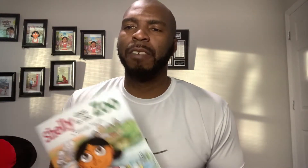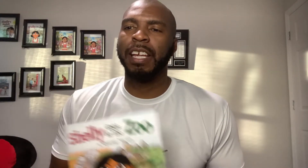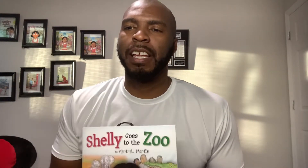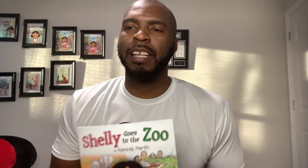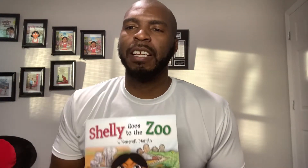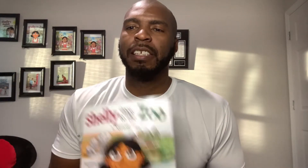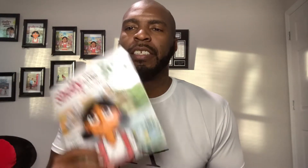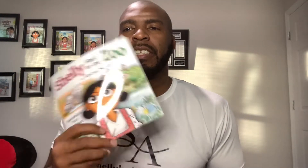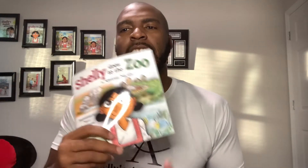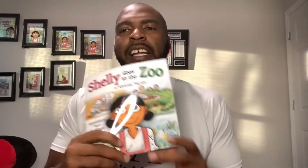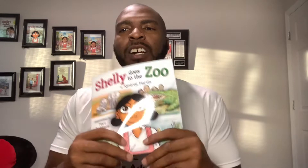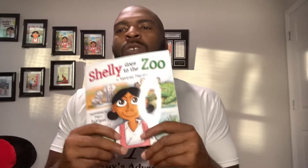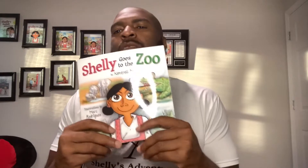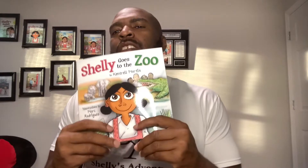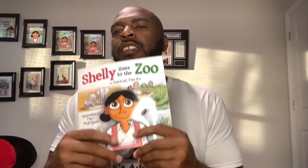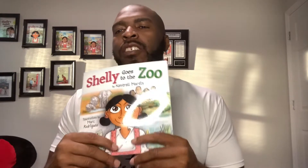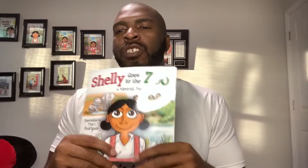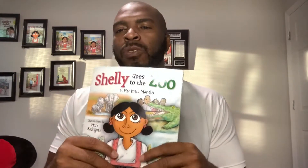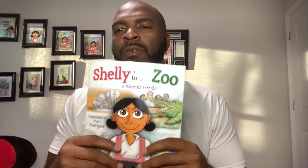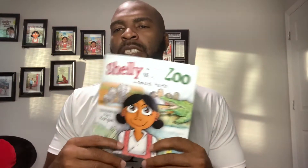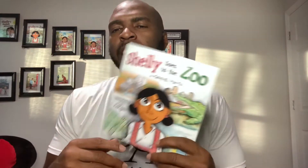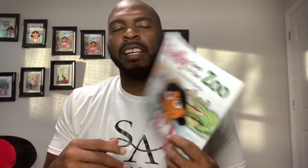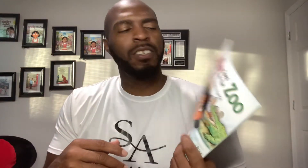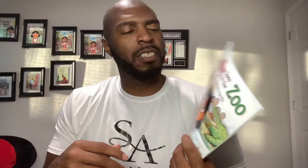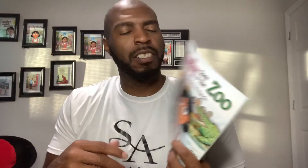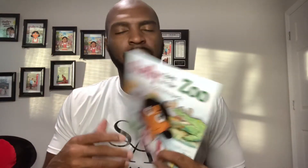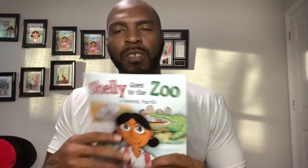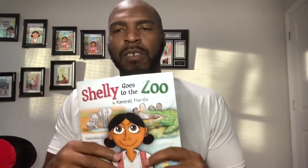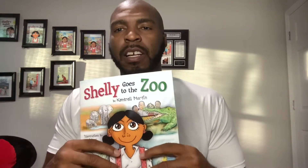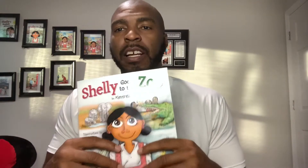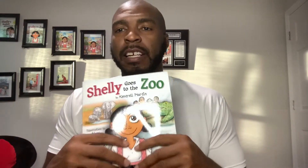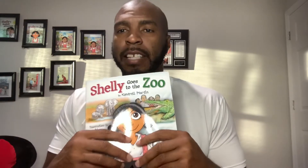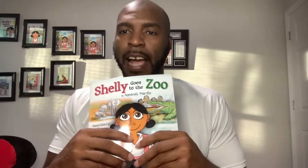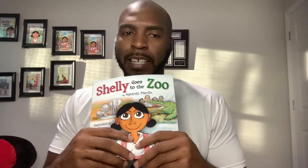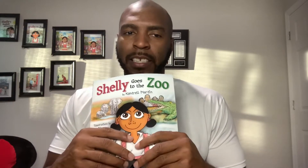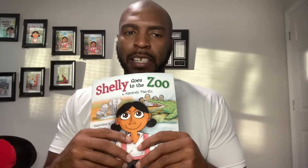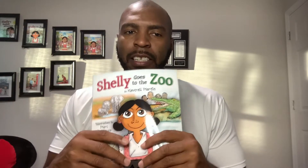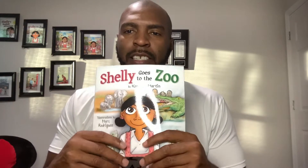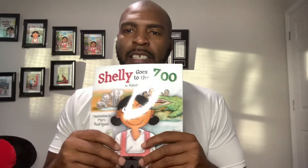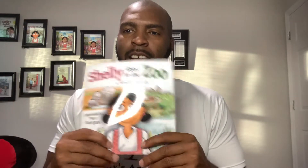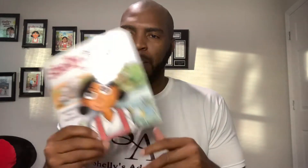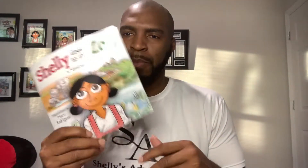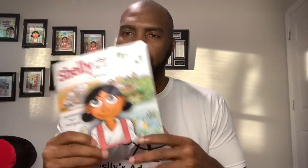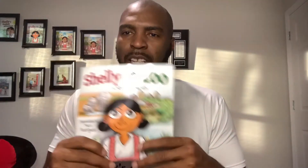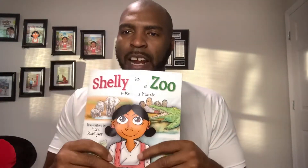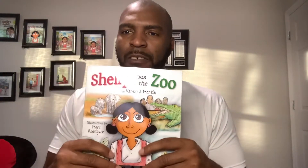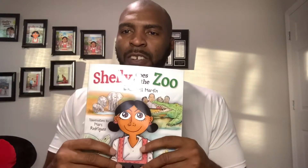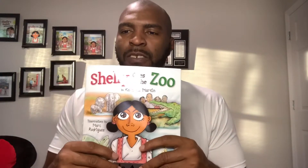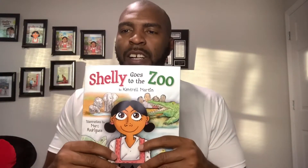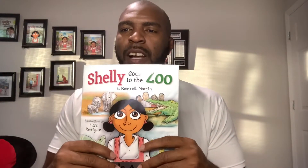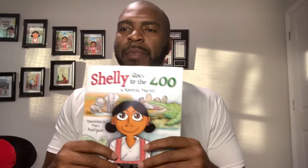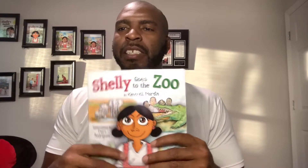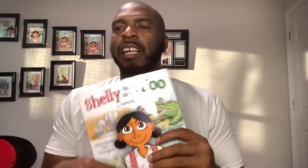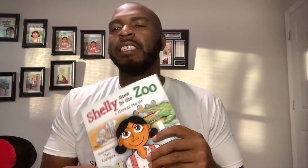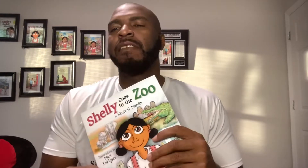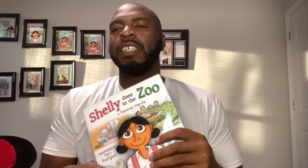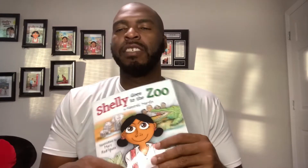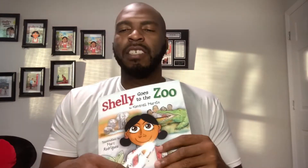read Shelley Goes to the Zoo. Shelley Goes to the Zoo is actually the second book that I wrote in the Shelley's Adventure